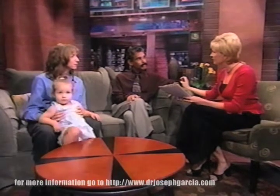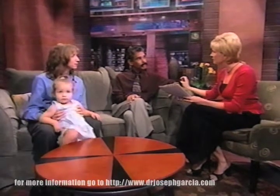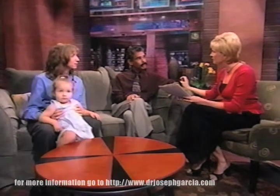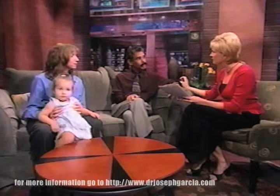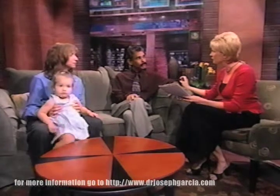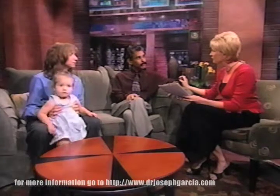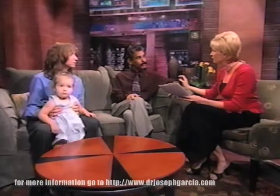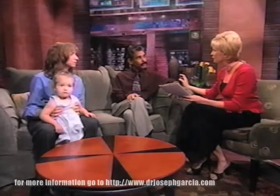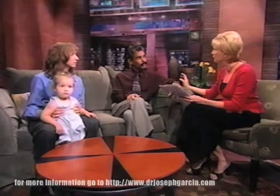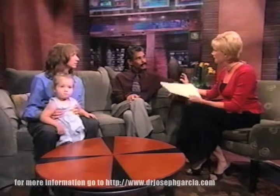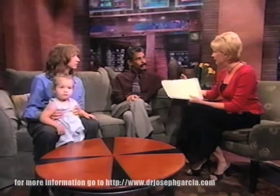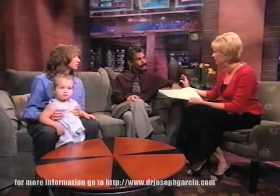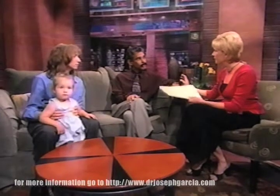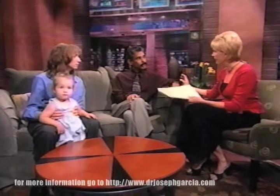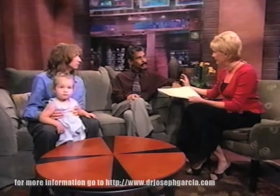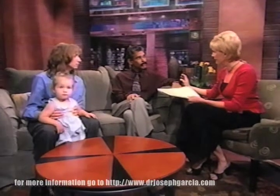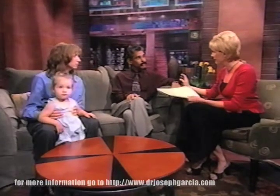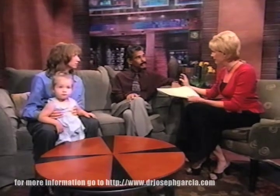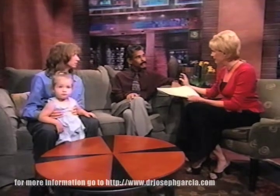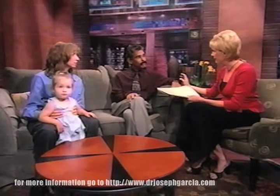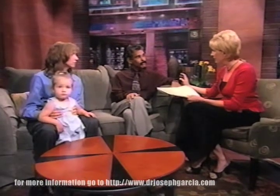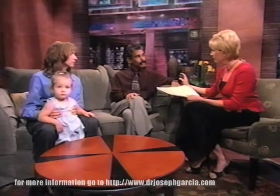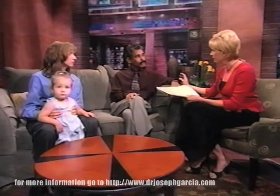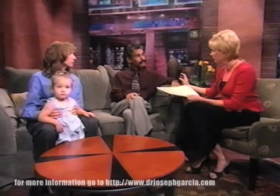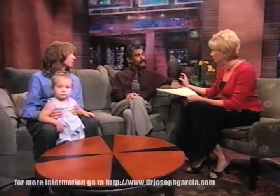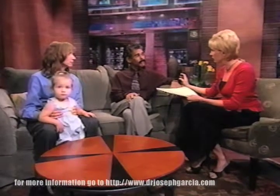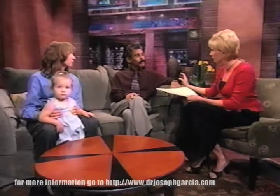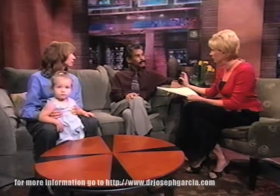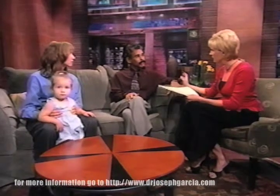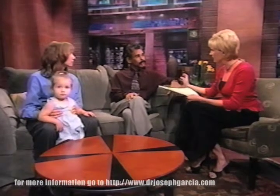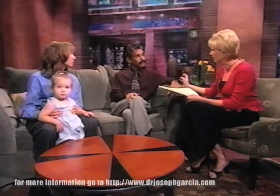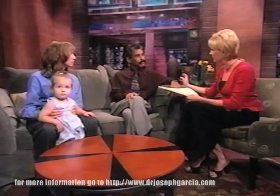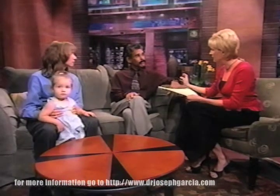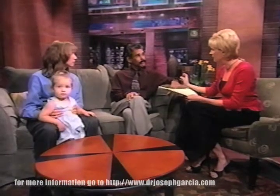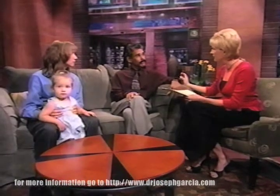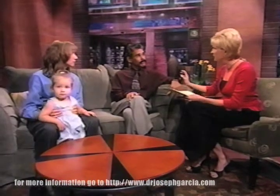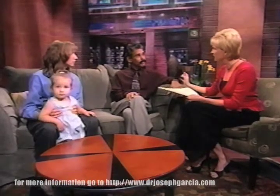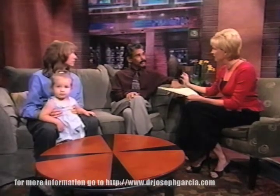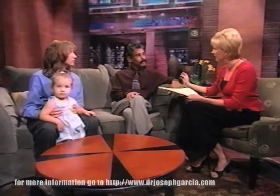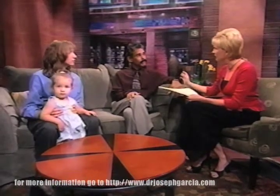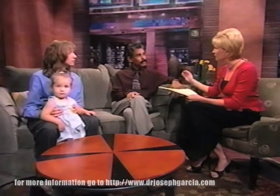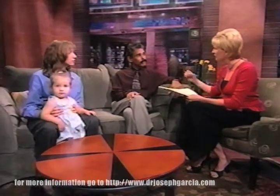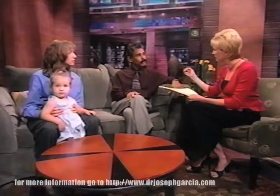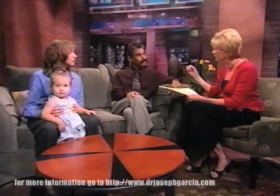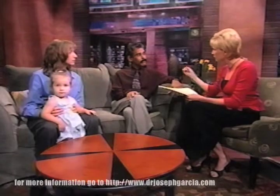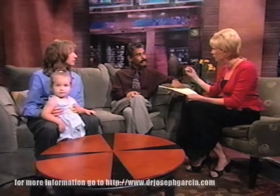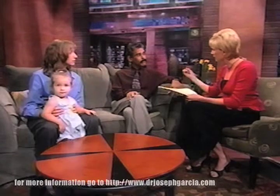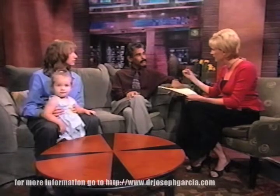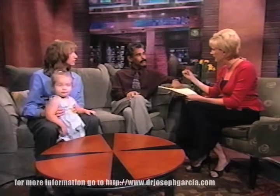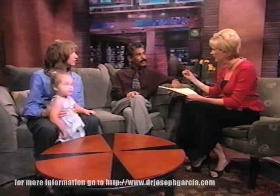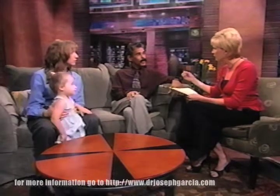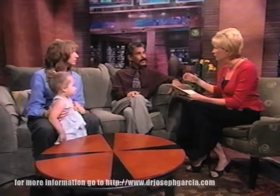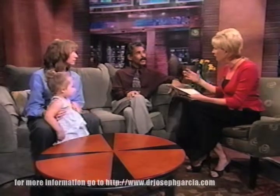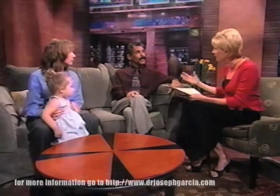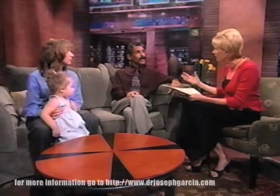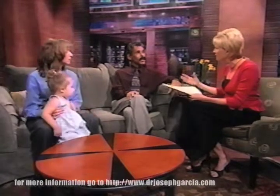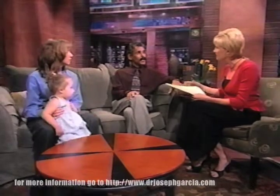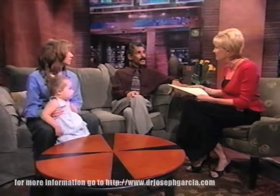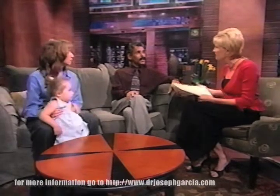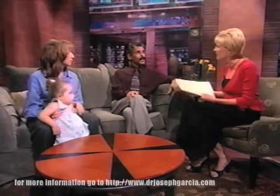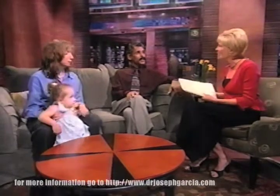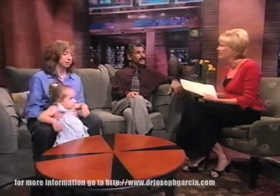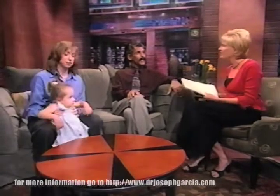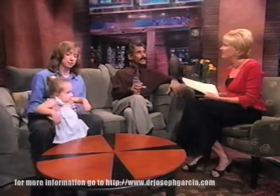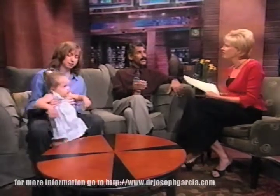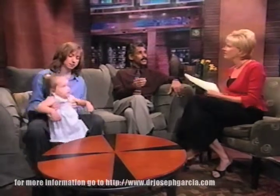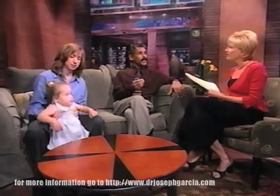sign language is used. You noticed when hearing impaired children were communicating with their parents with sign language, you noticed there was more of a connection, or what was it